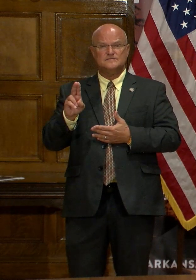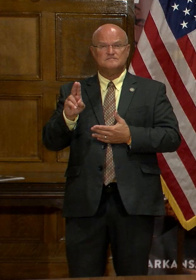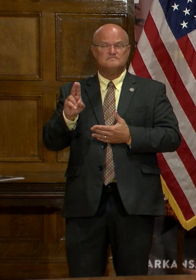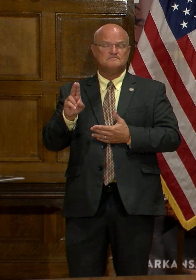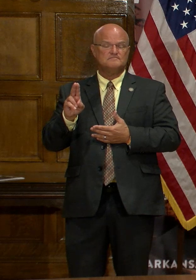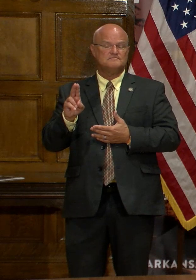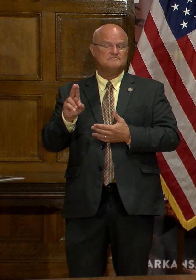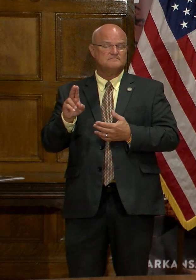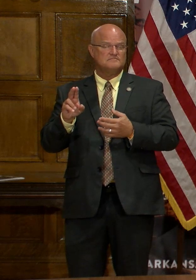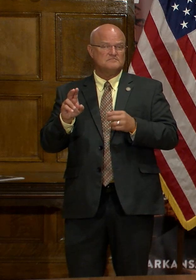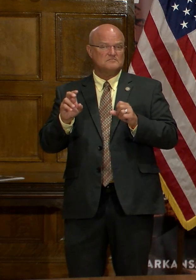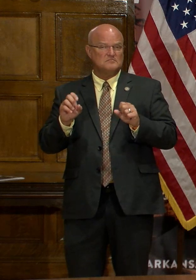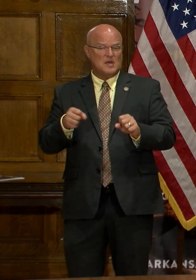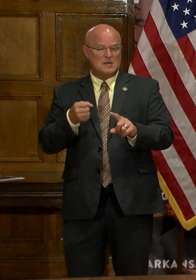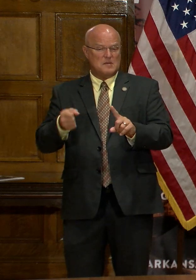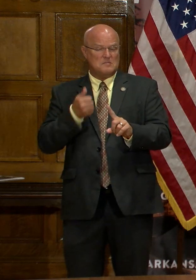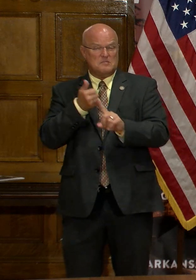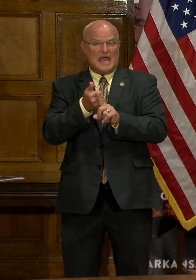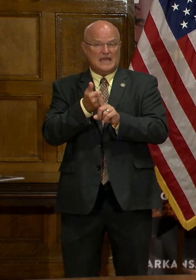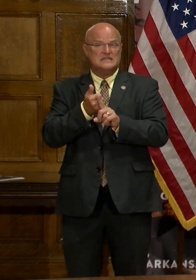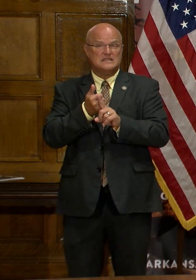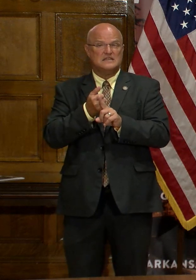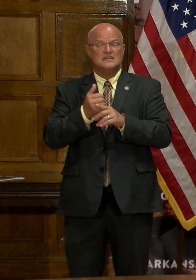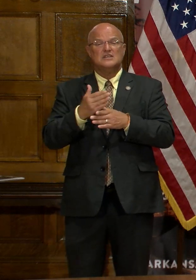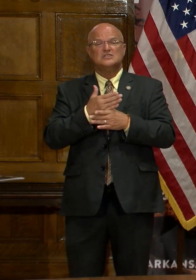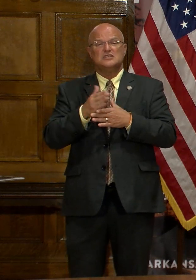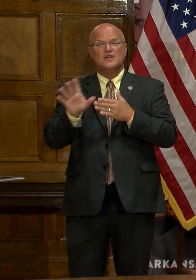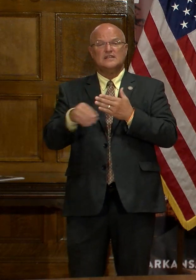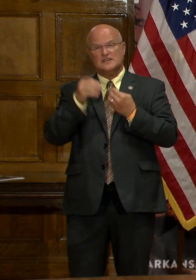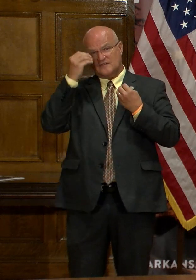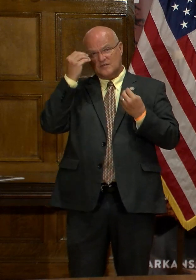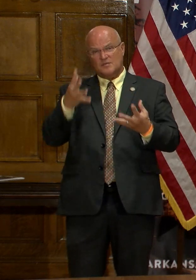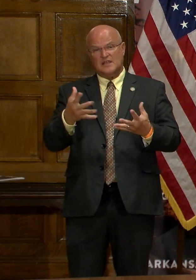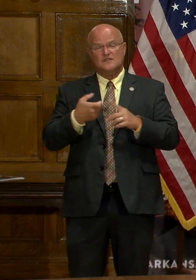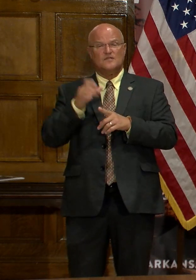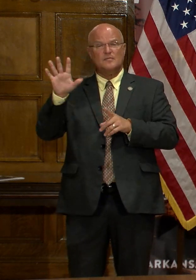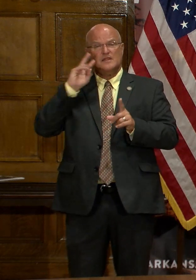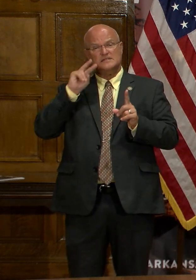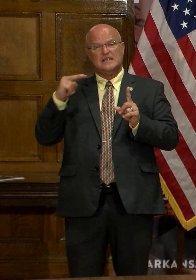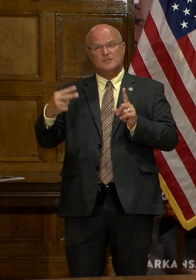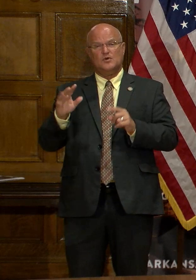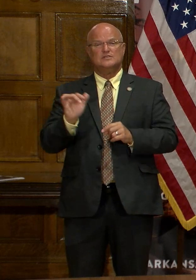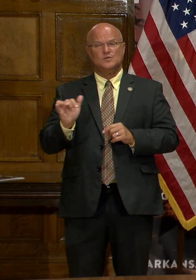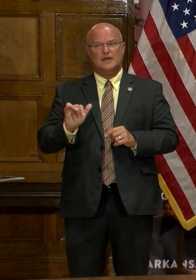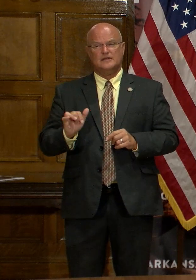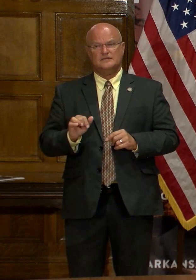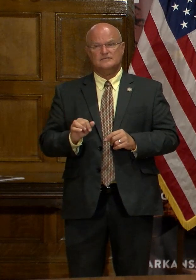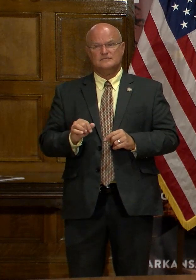might be impacted by this, to share additional information from their standpoint as well.